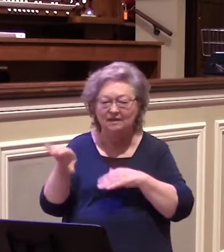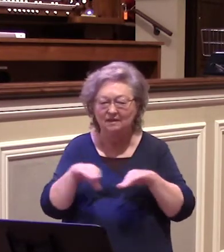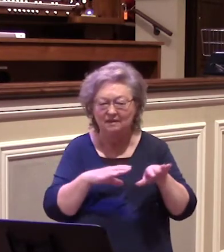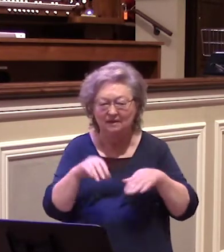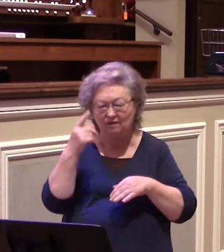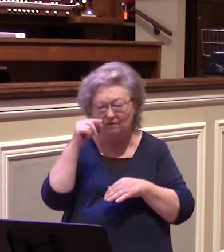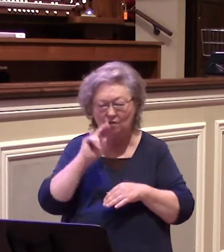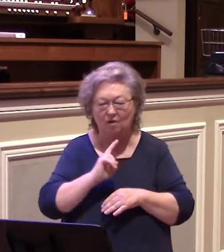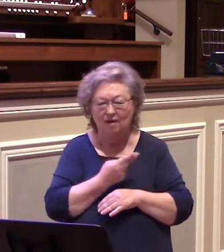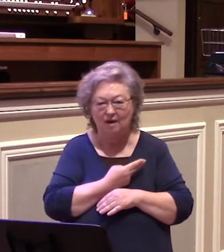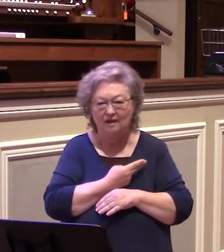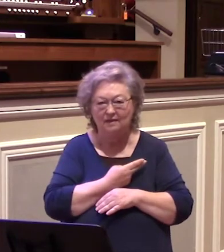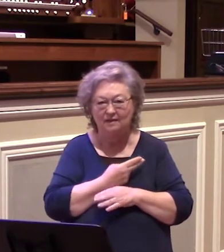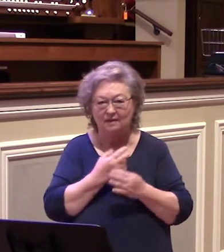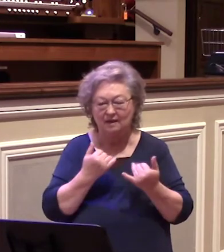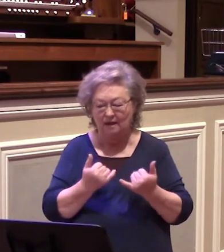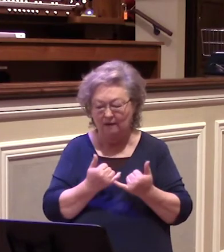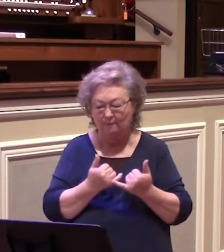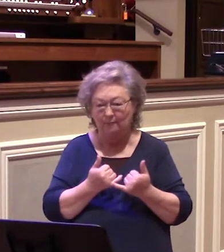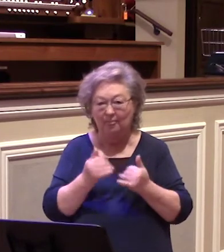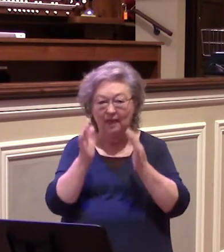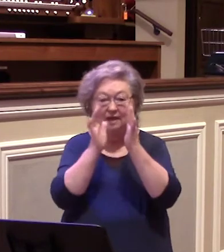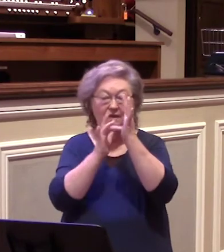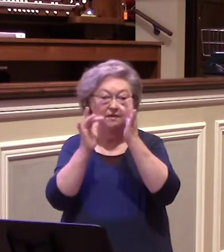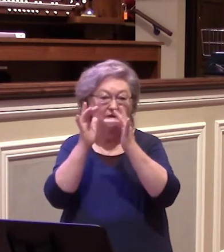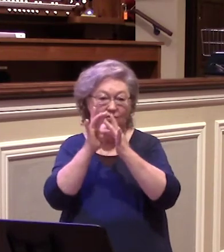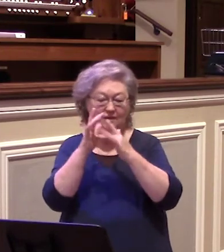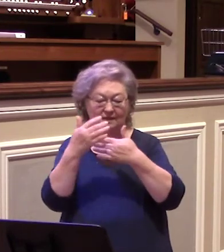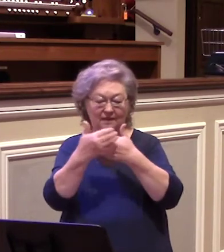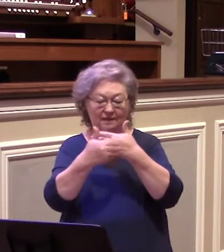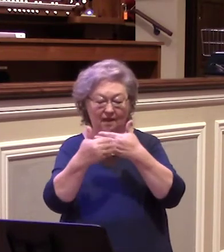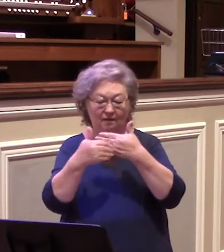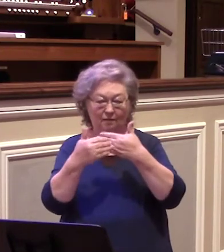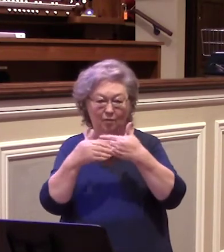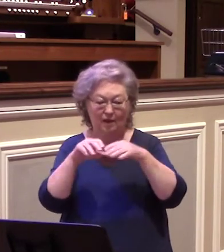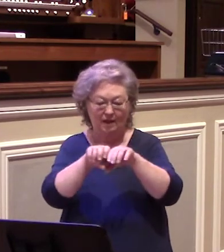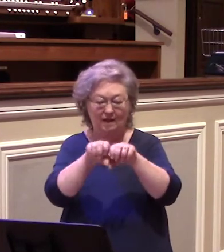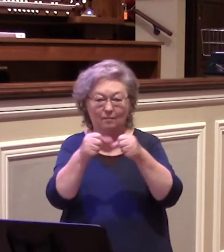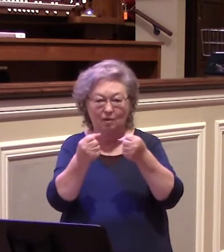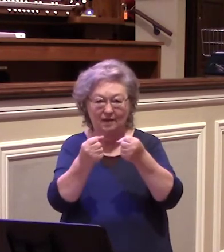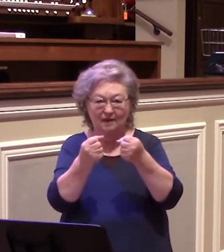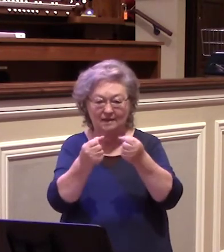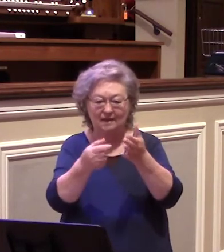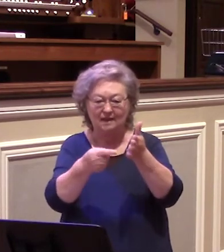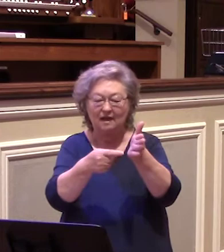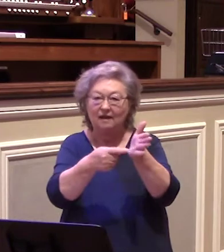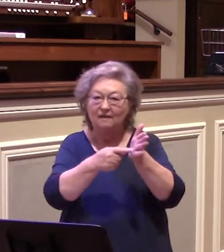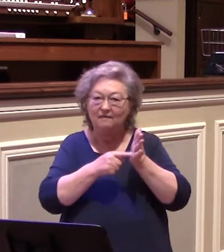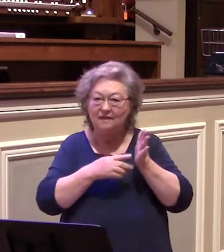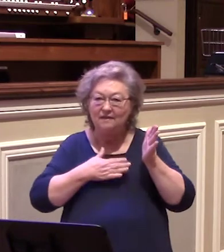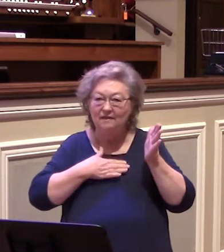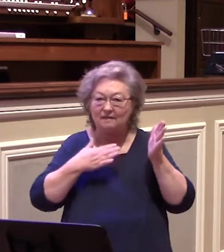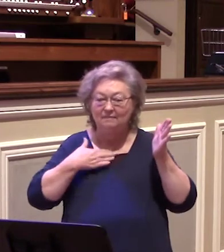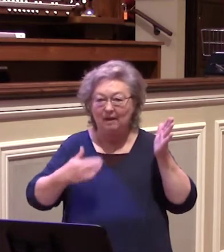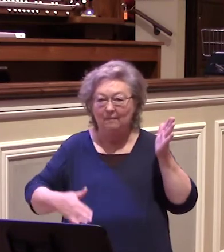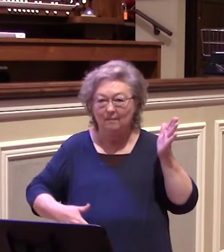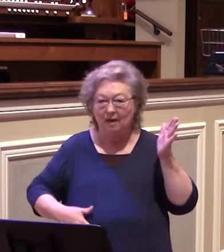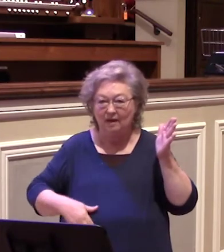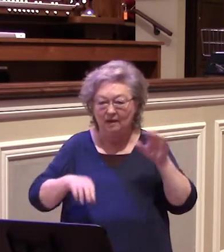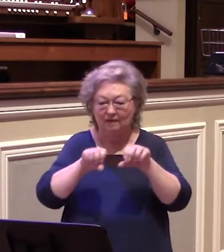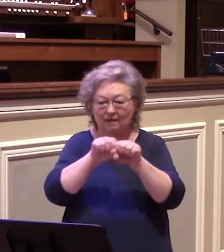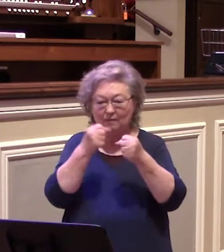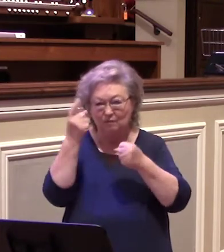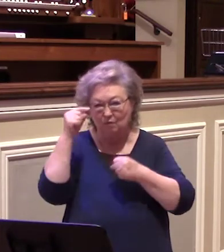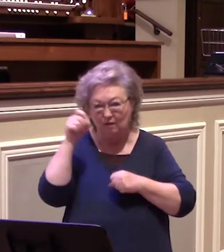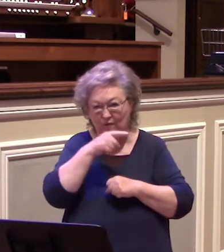amen. He broke it and he said, "This is my body, which is for you. Do this in remembrance of me."